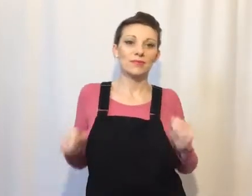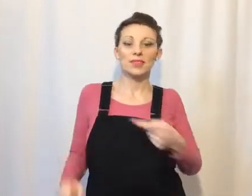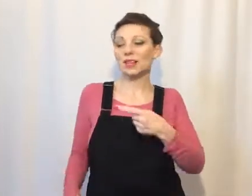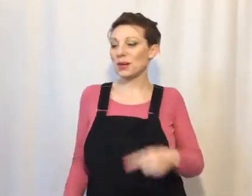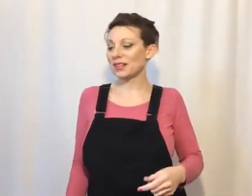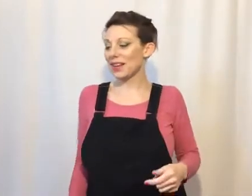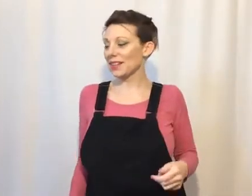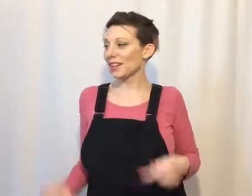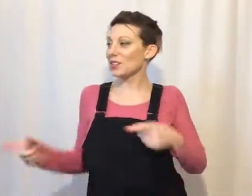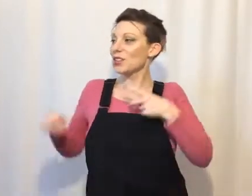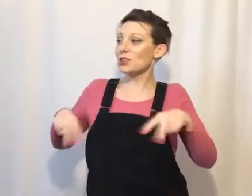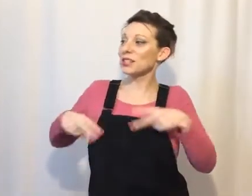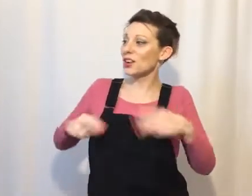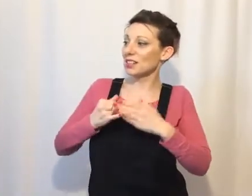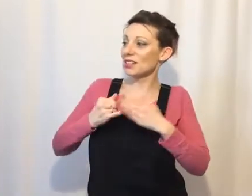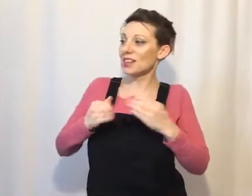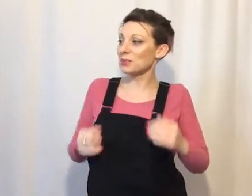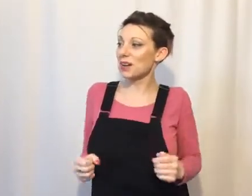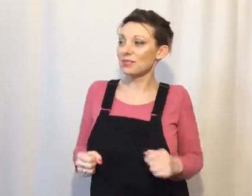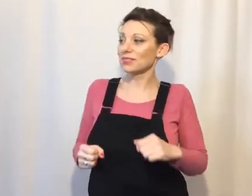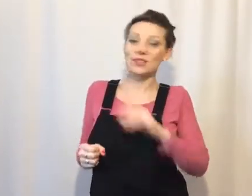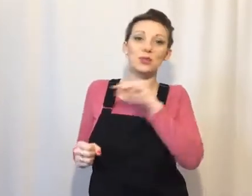Yes, Pete's hand there. You're going to be dancing at the end as well. You have no choice.